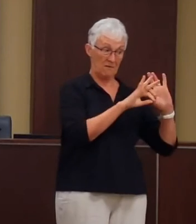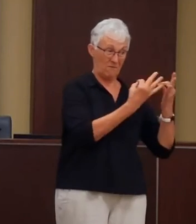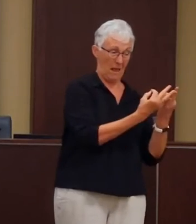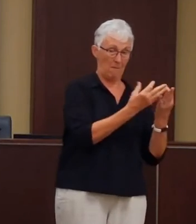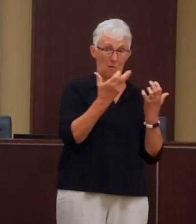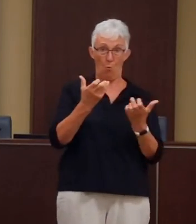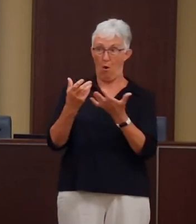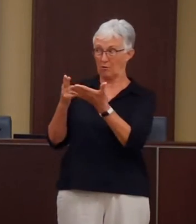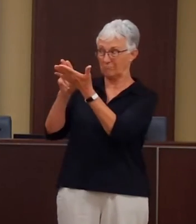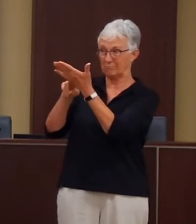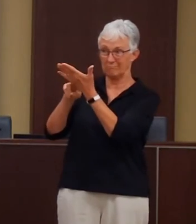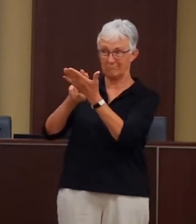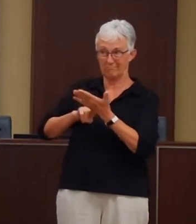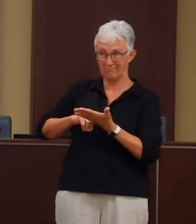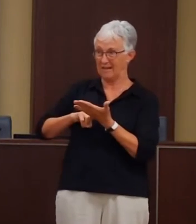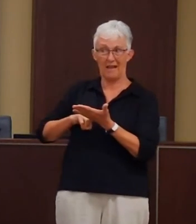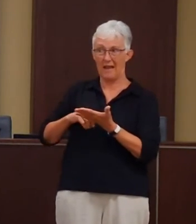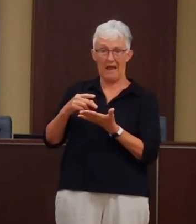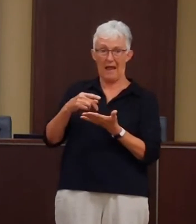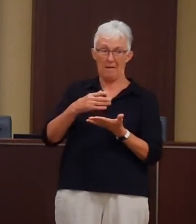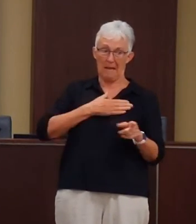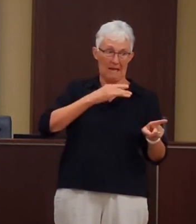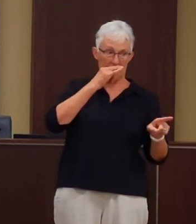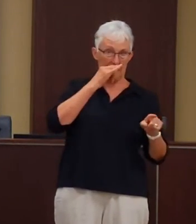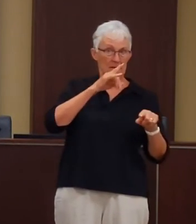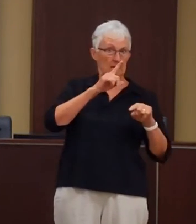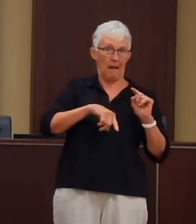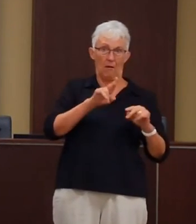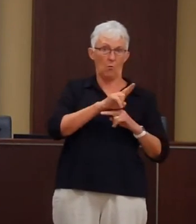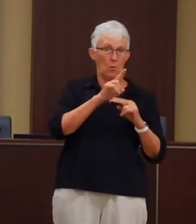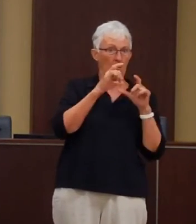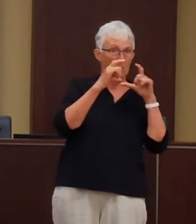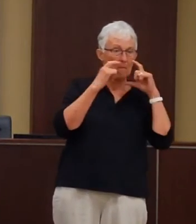same process as last year by working with student services.